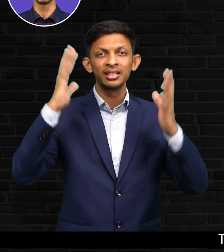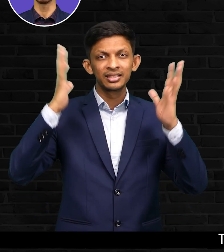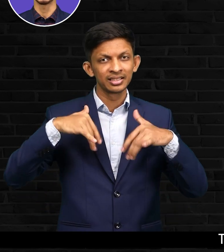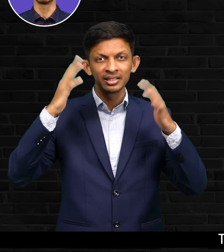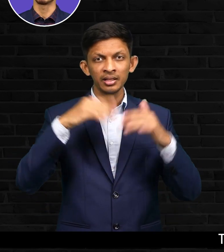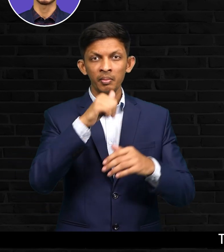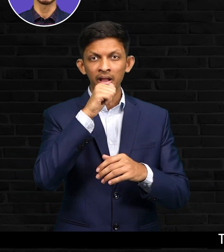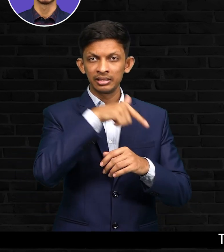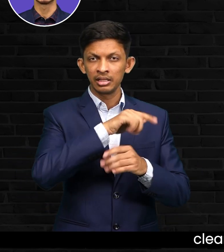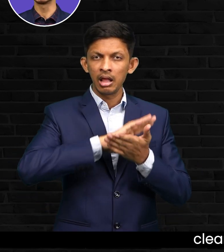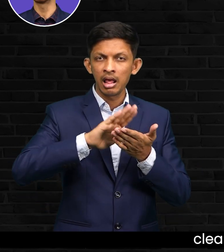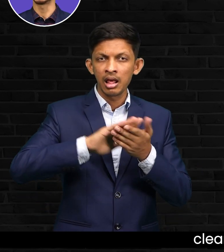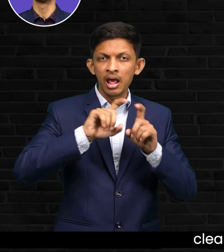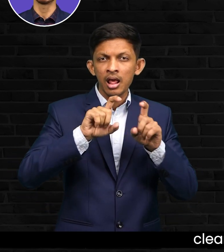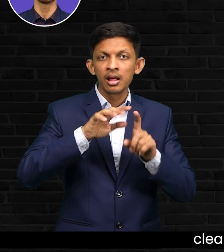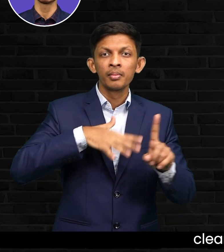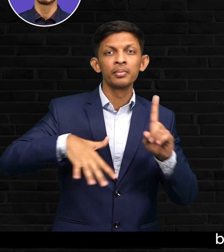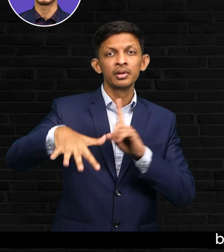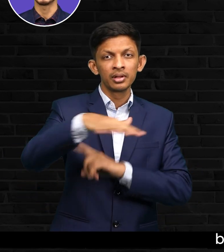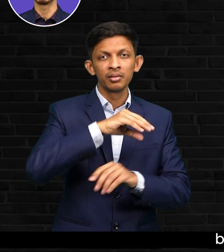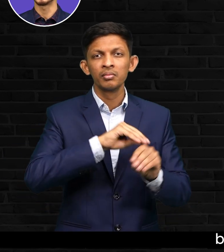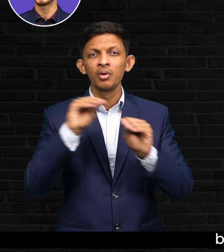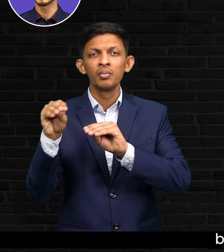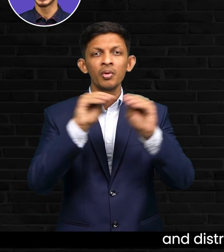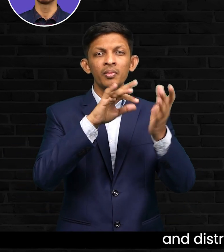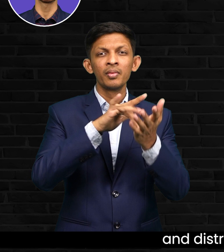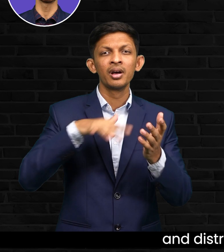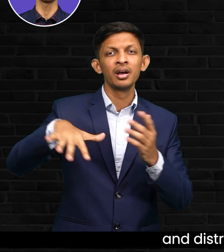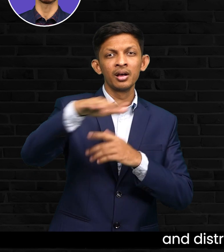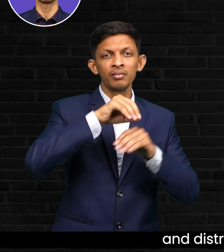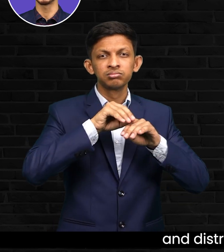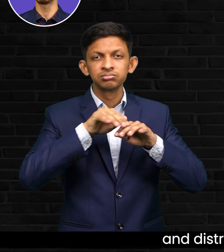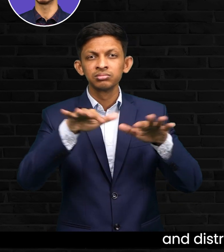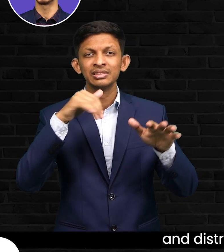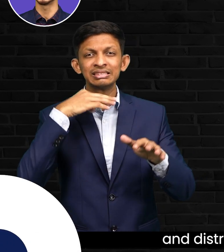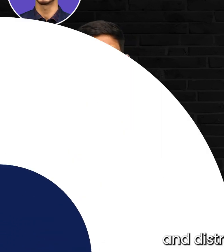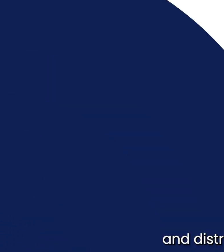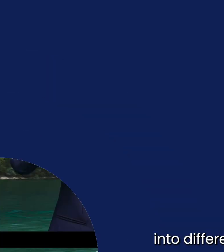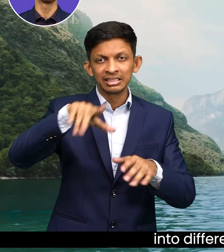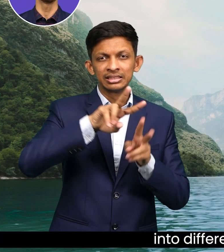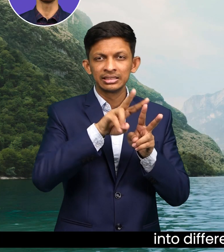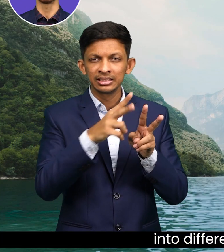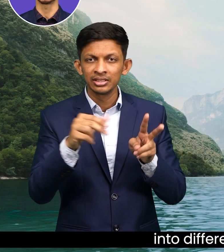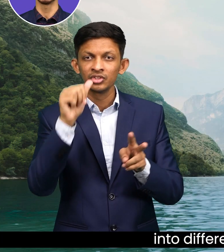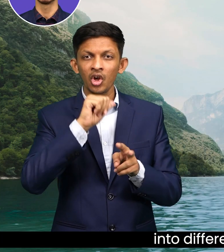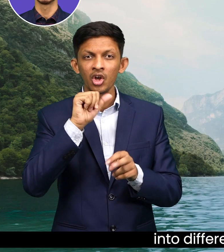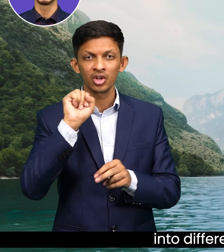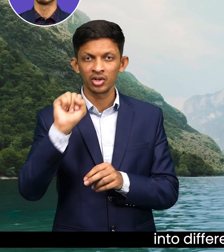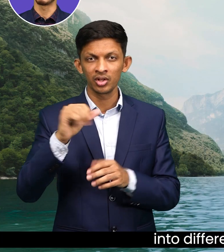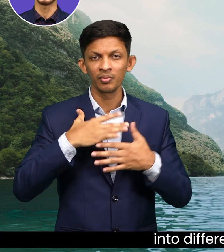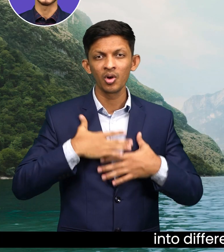The rain in water cleans the environment by transportation and distribution of soil pollutants in different